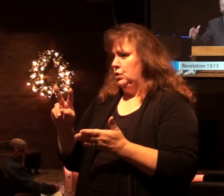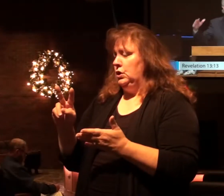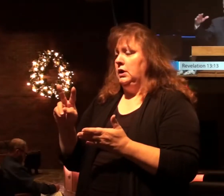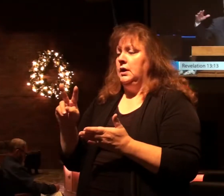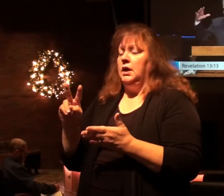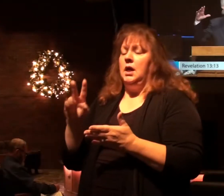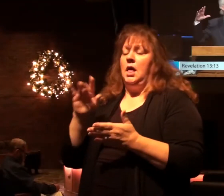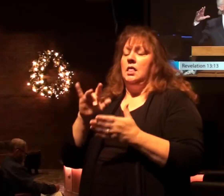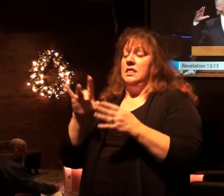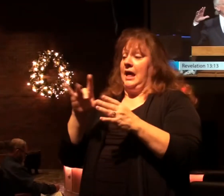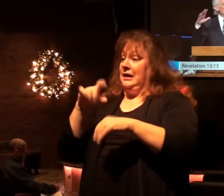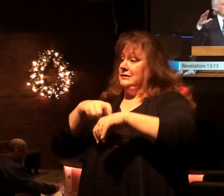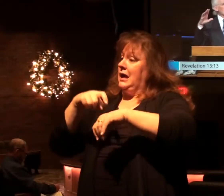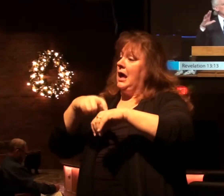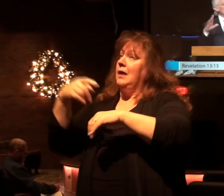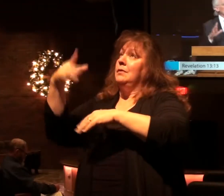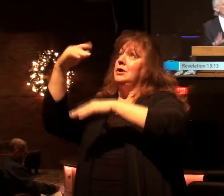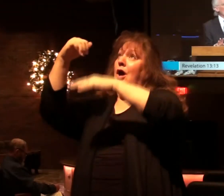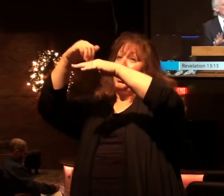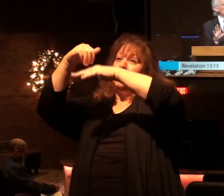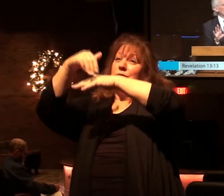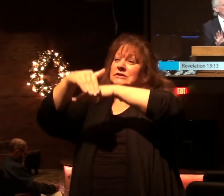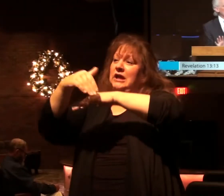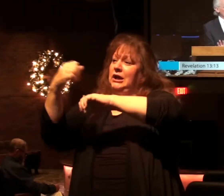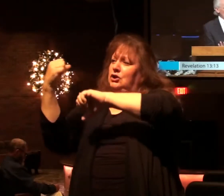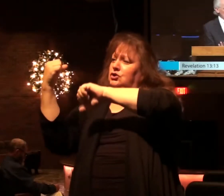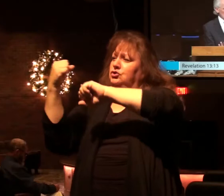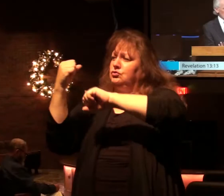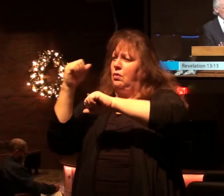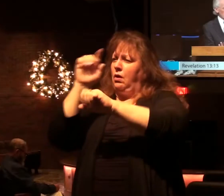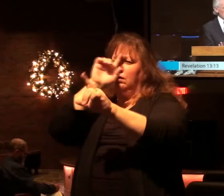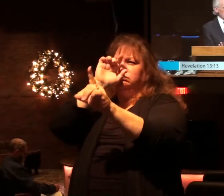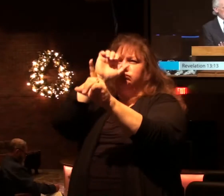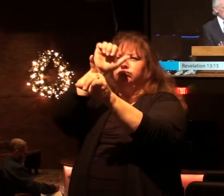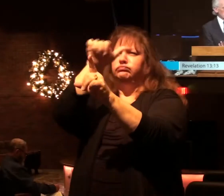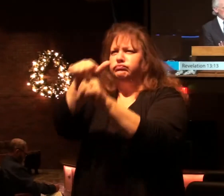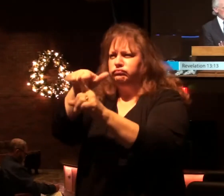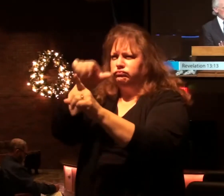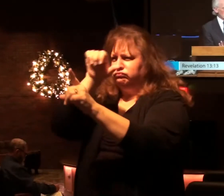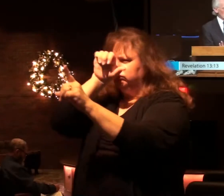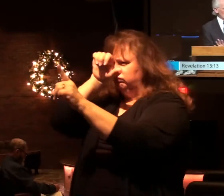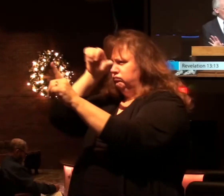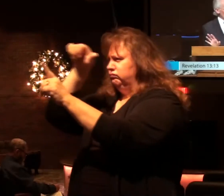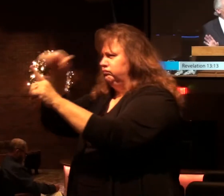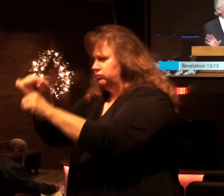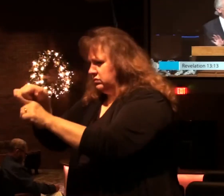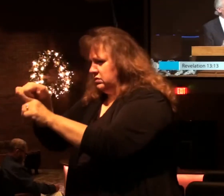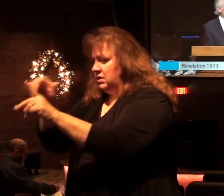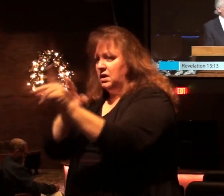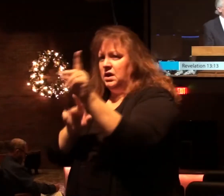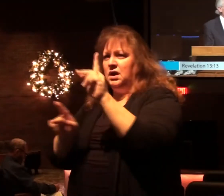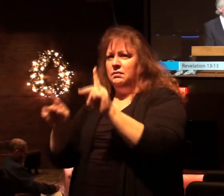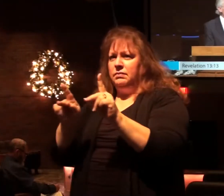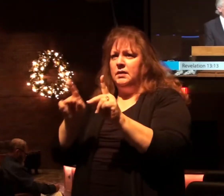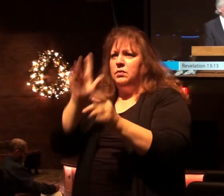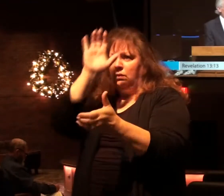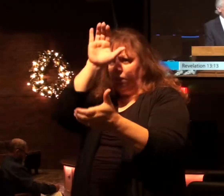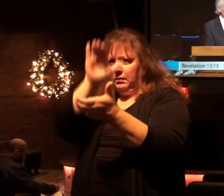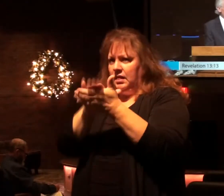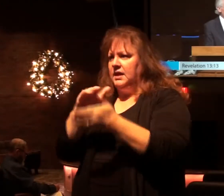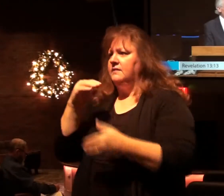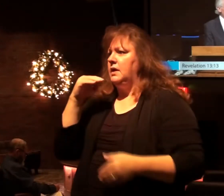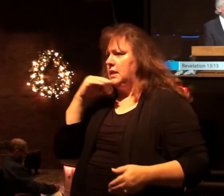during this period of time, God will send a strong delusion so that the people would believe a